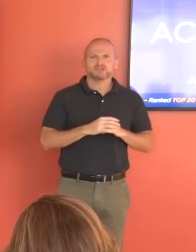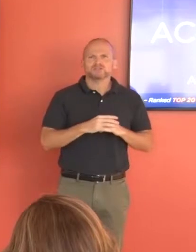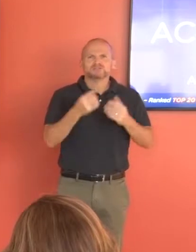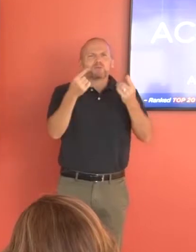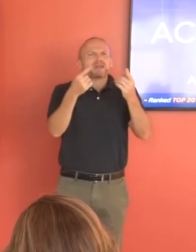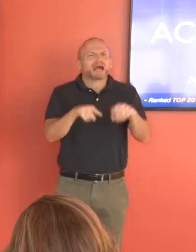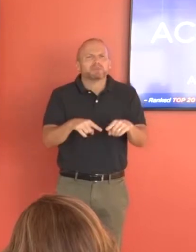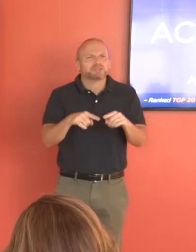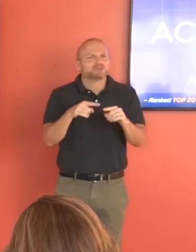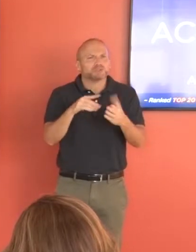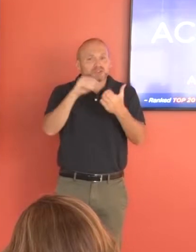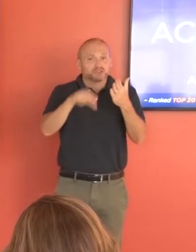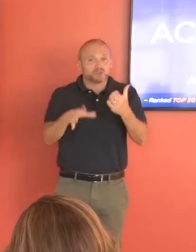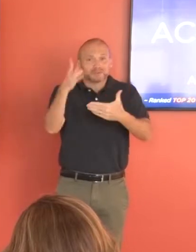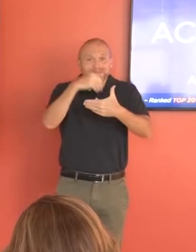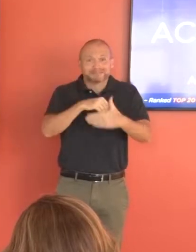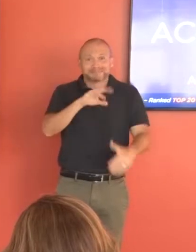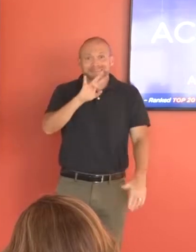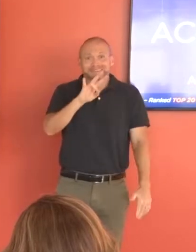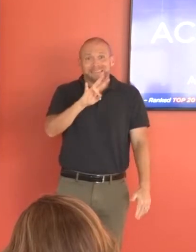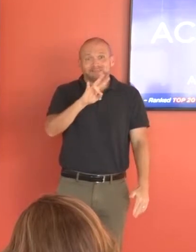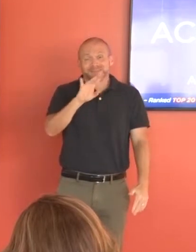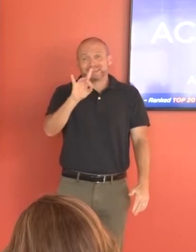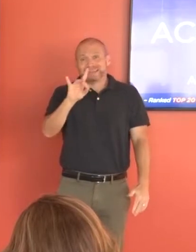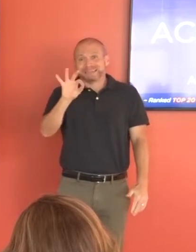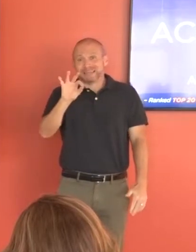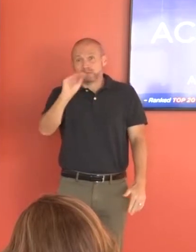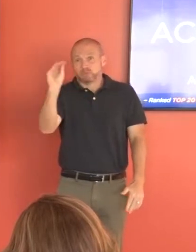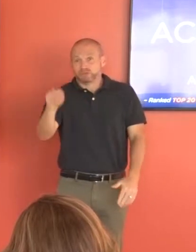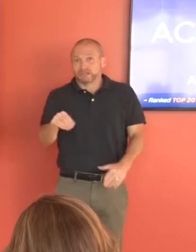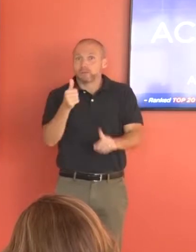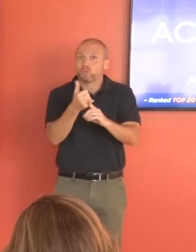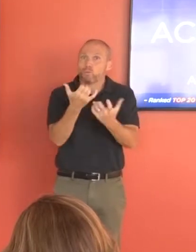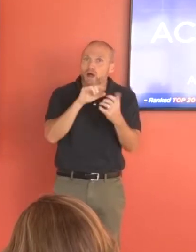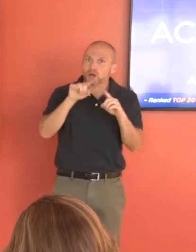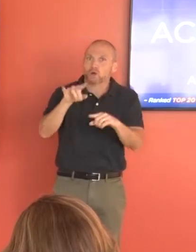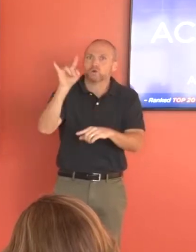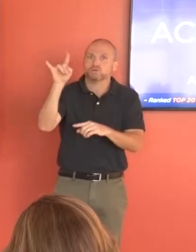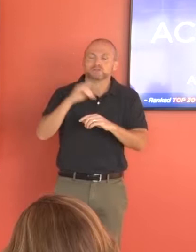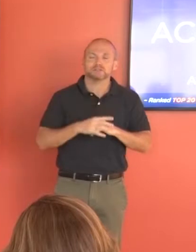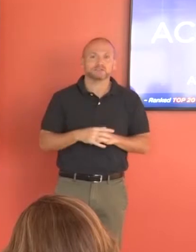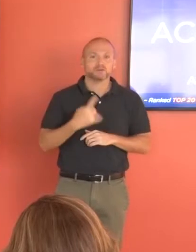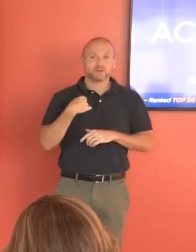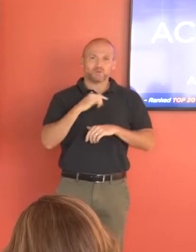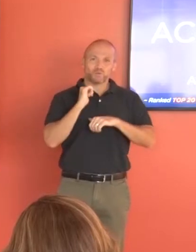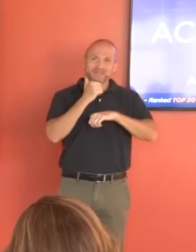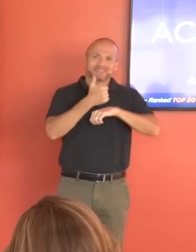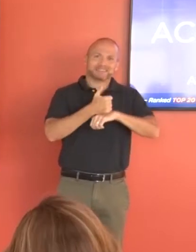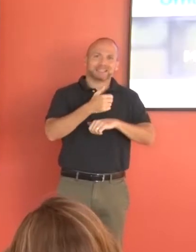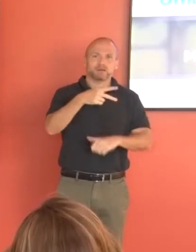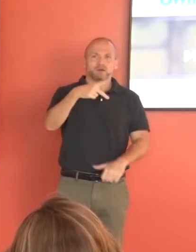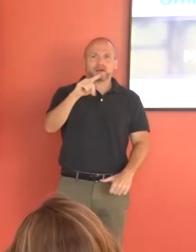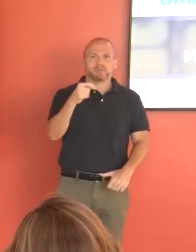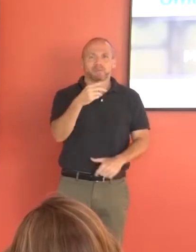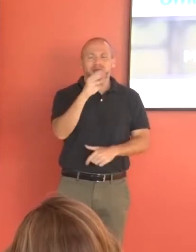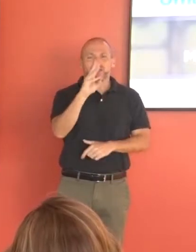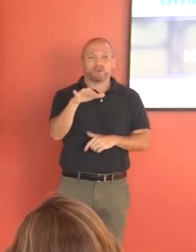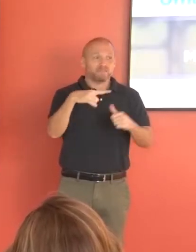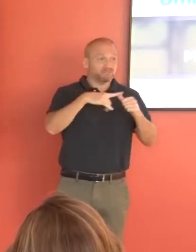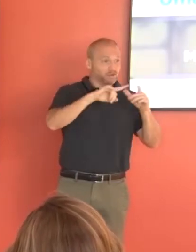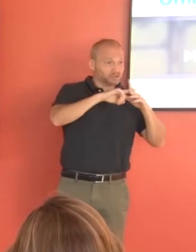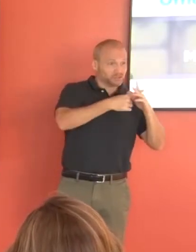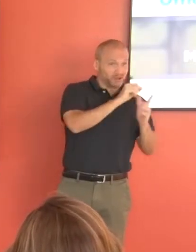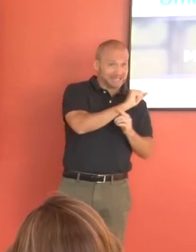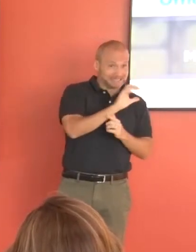9, and 10 percentile students that wanted to go to UT? We made the pathway through ACC to allow that